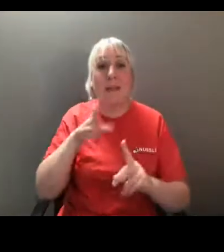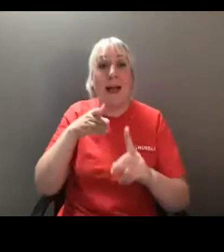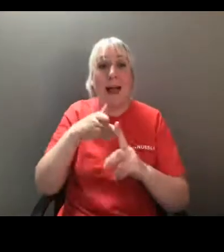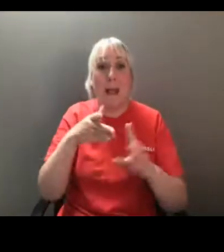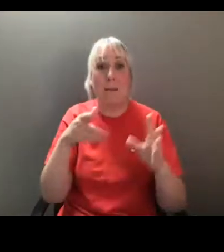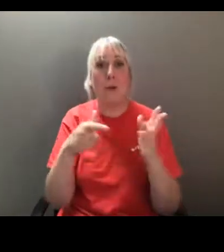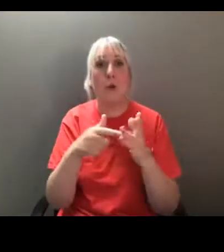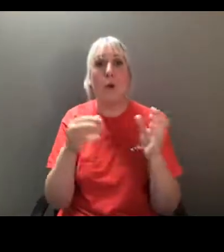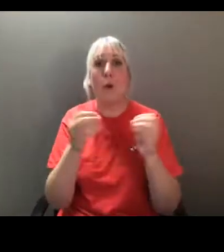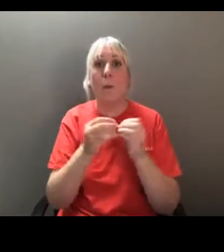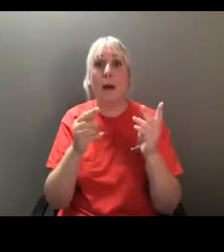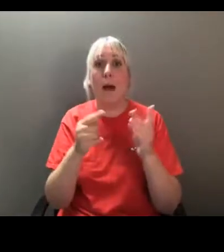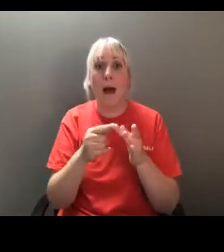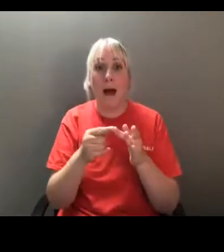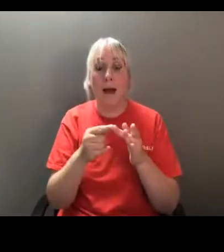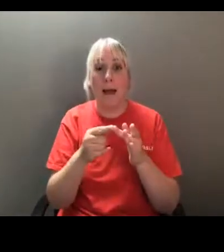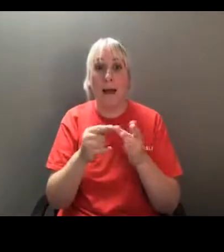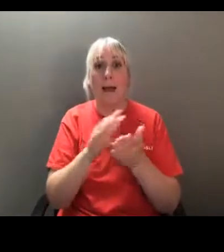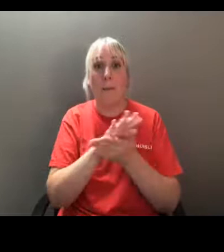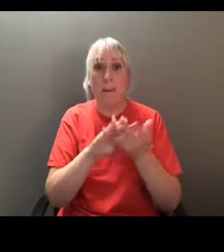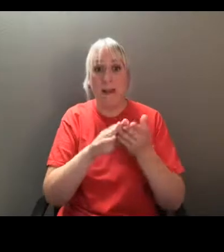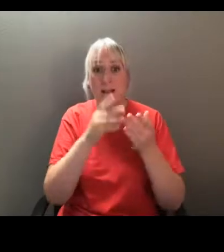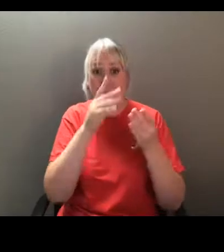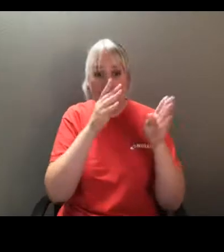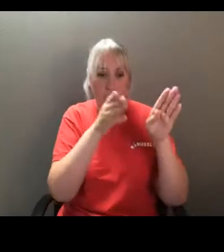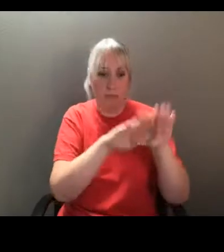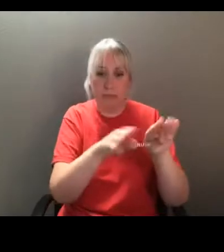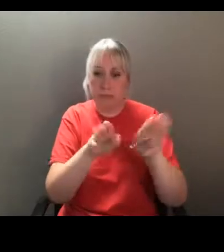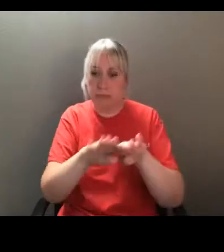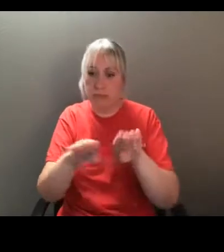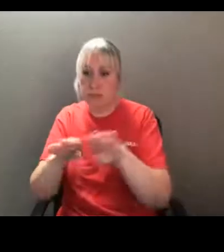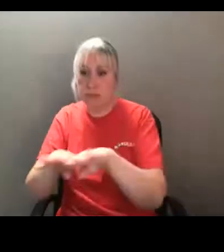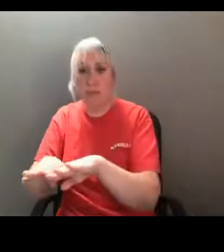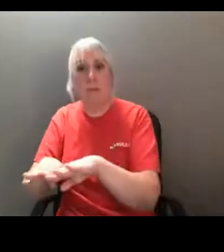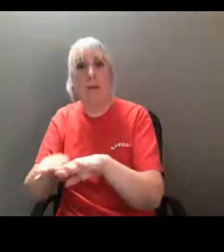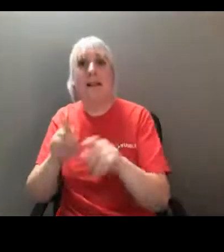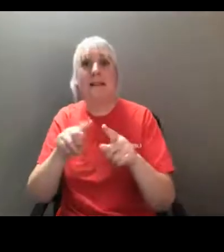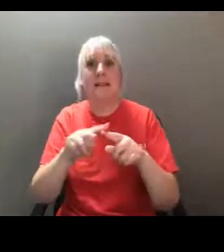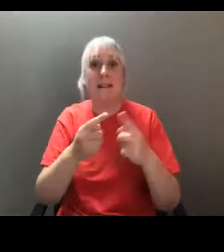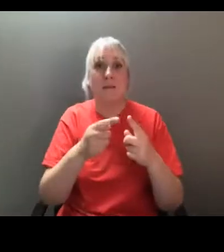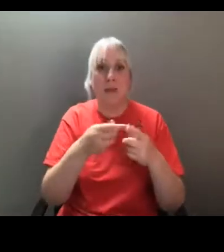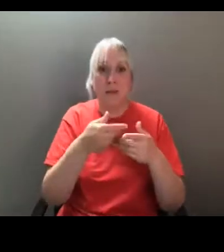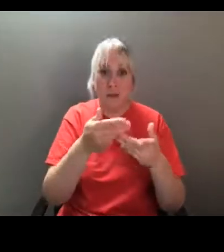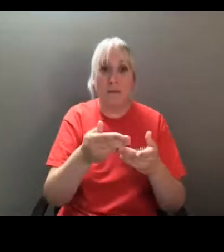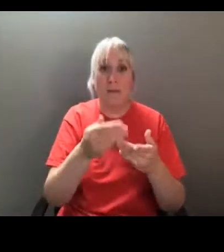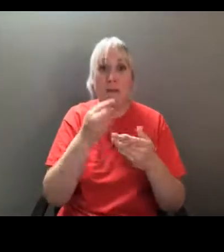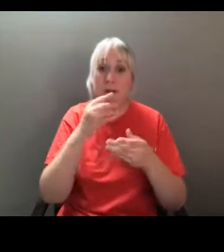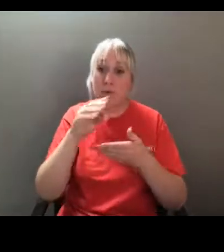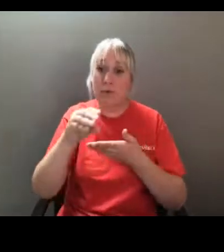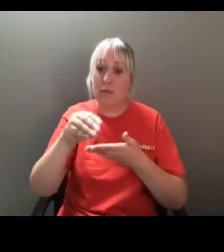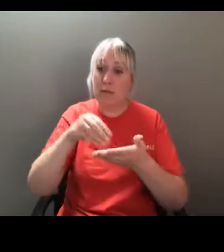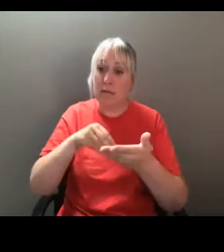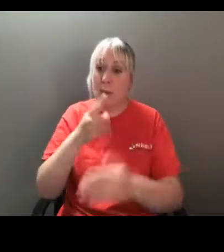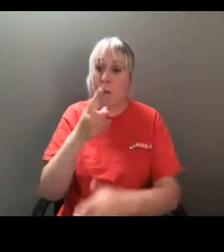administration and to give everyone that one single payment, which is basically